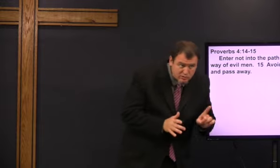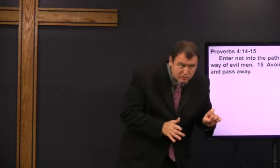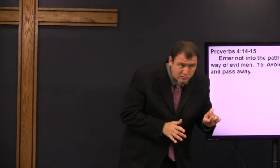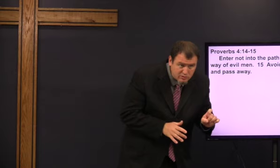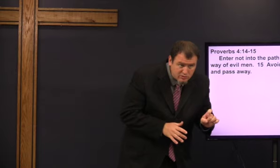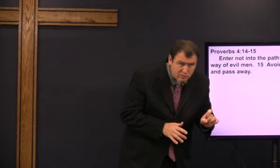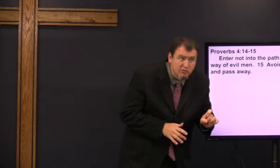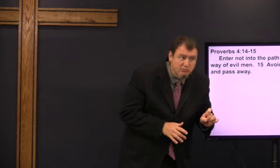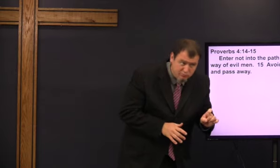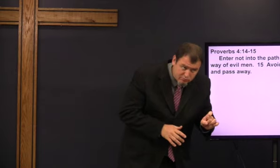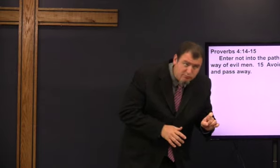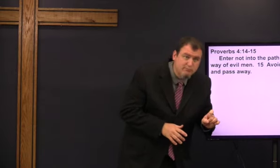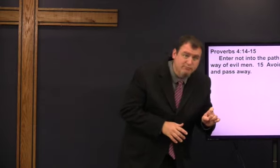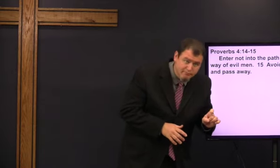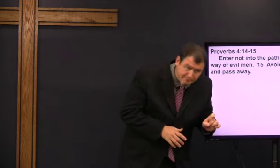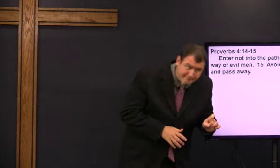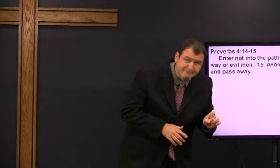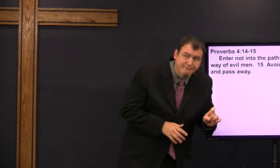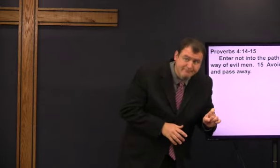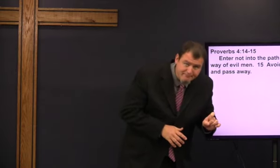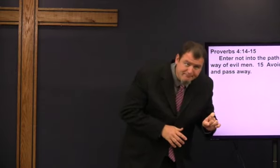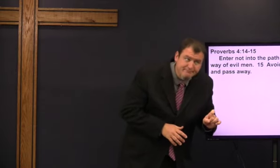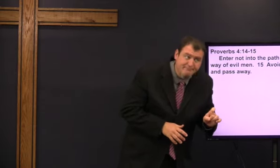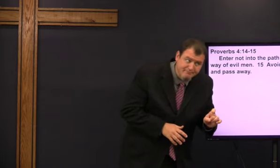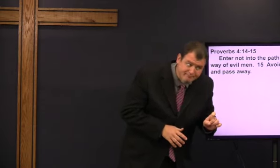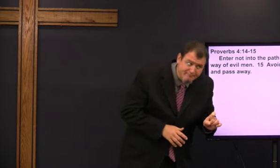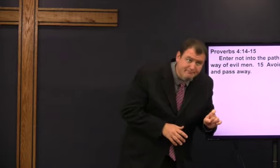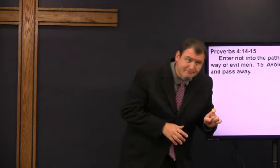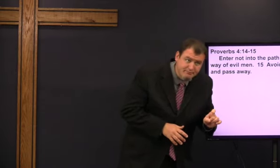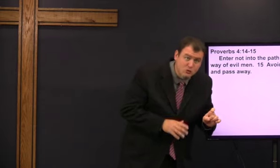they need Jesus? Yes.